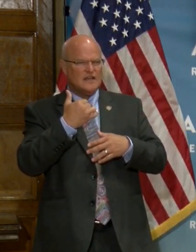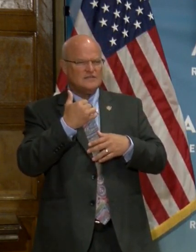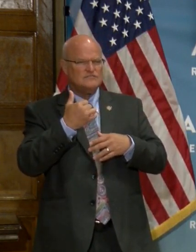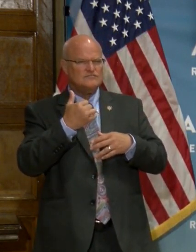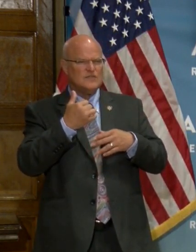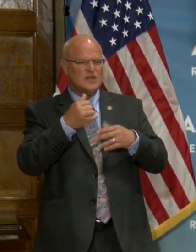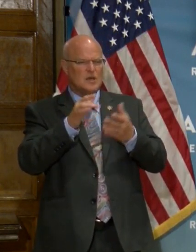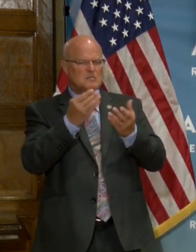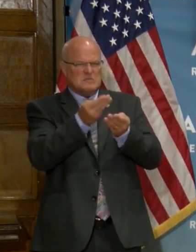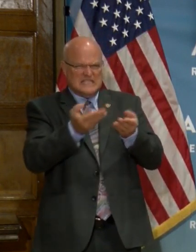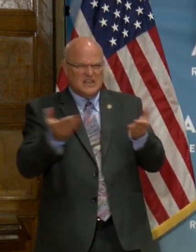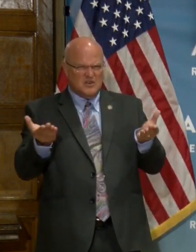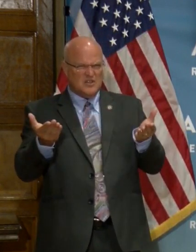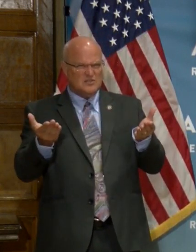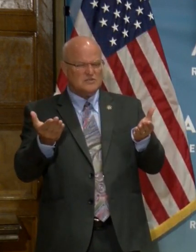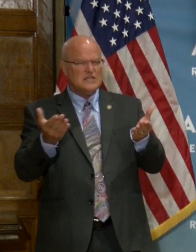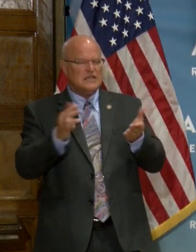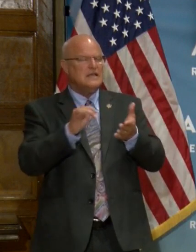transmittal materials,